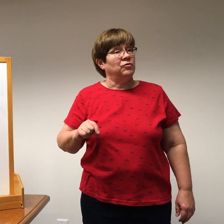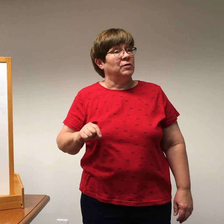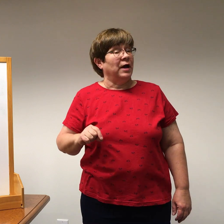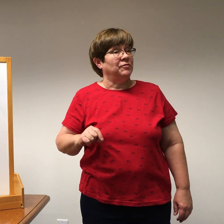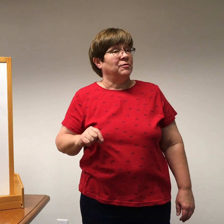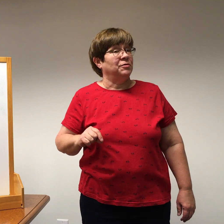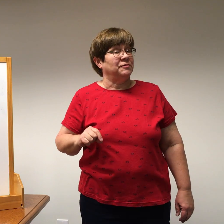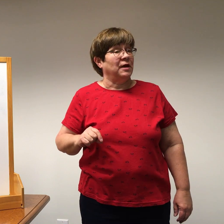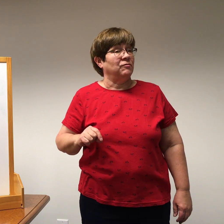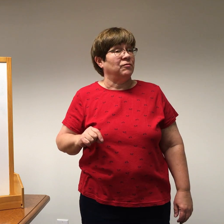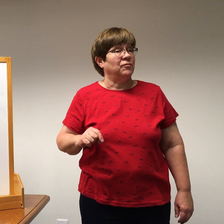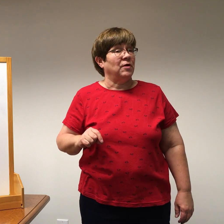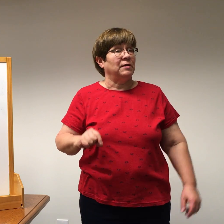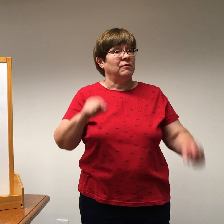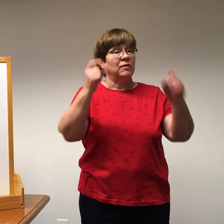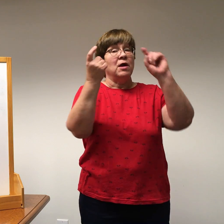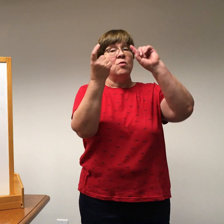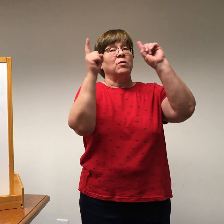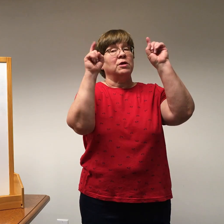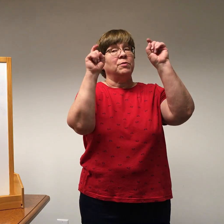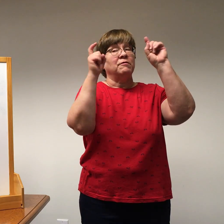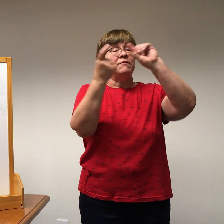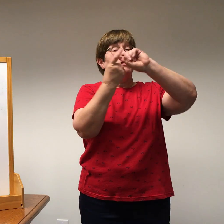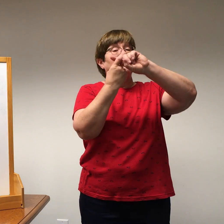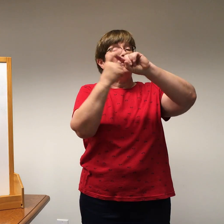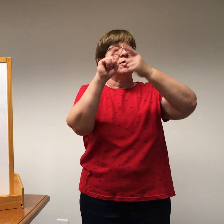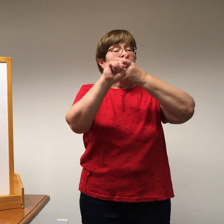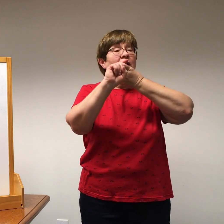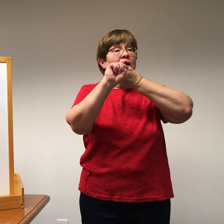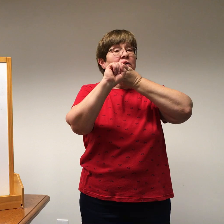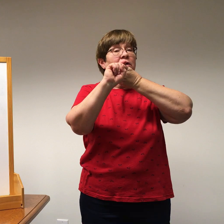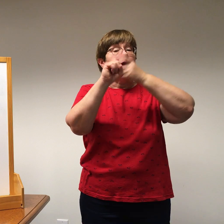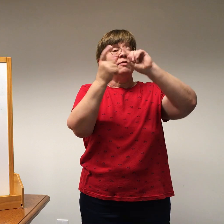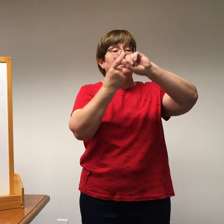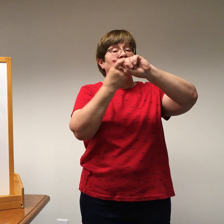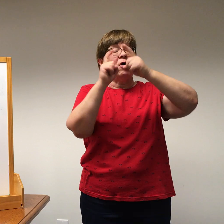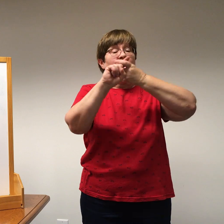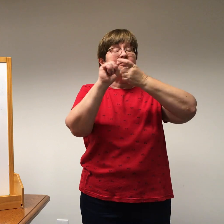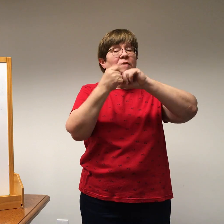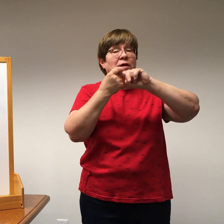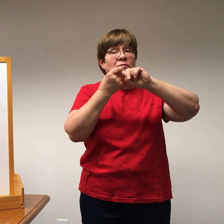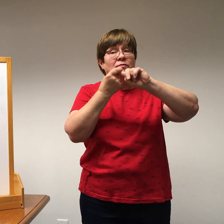guys know the sign for friends. We're going to put our fingers and we're going to hug. These are our friends.